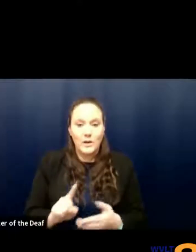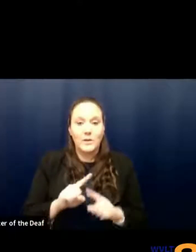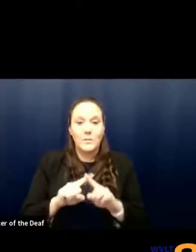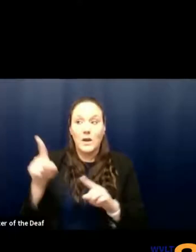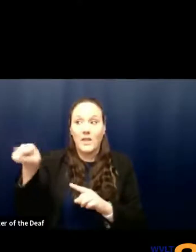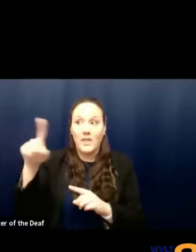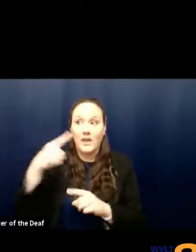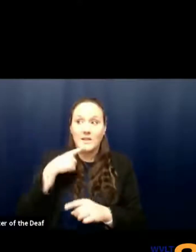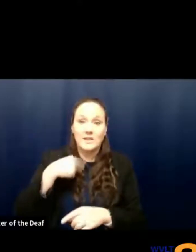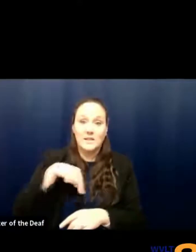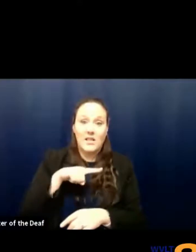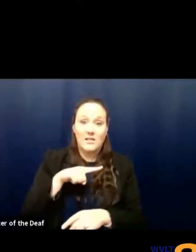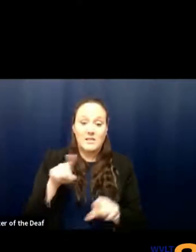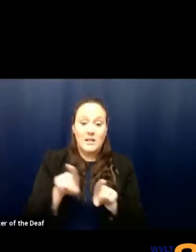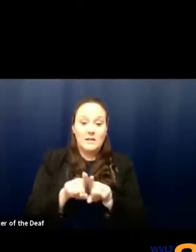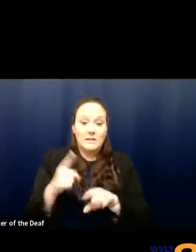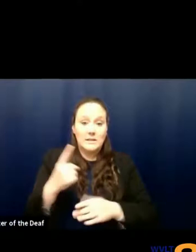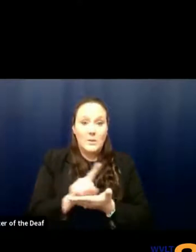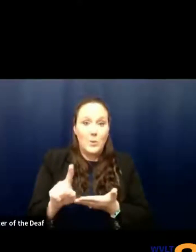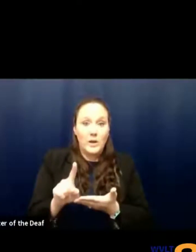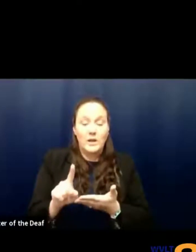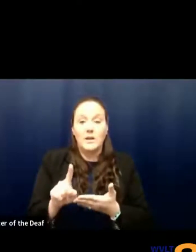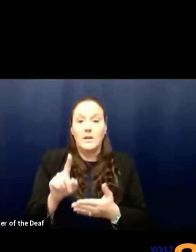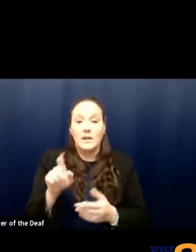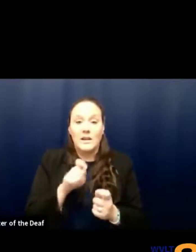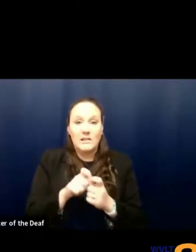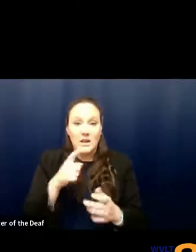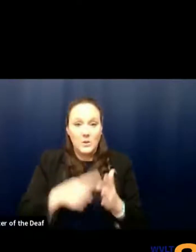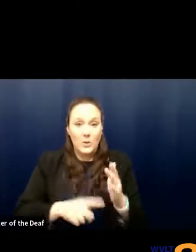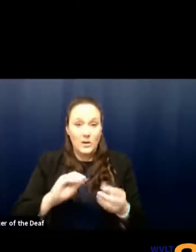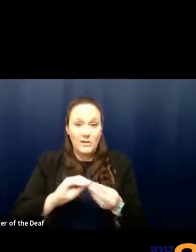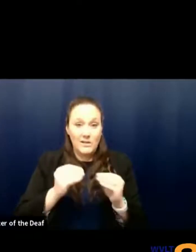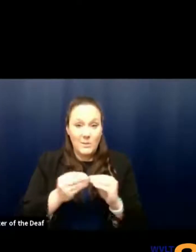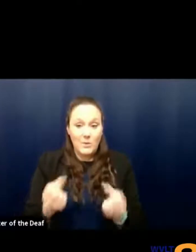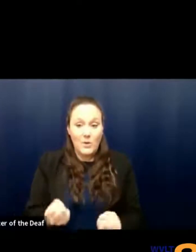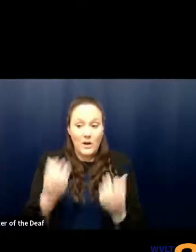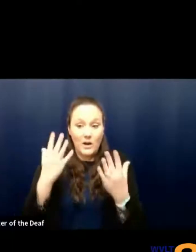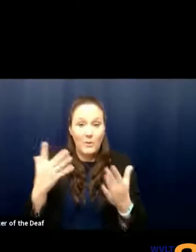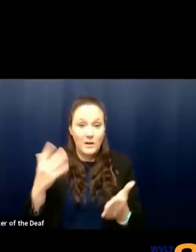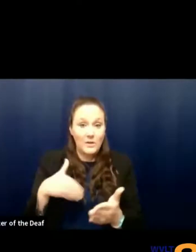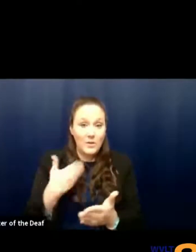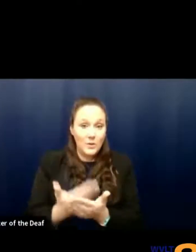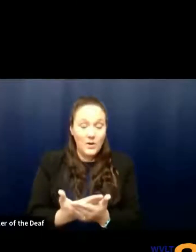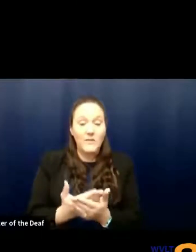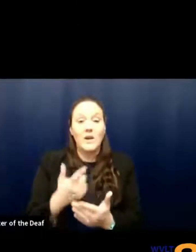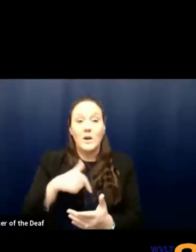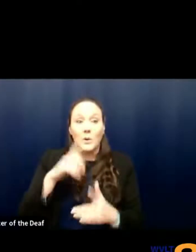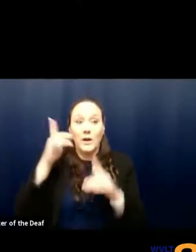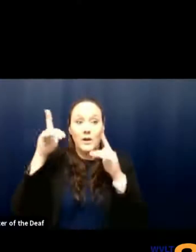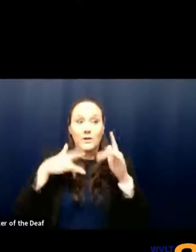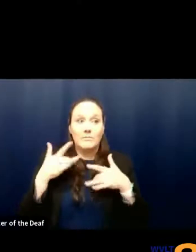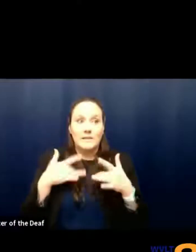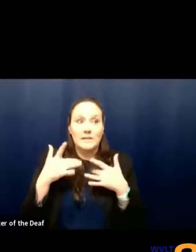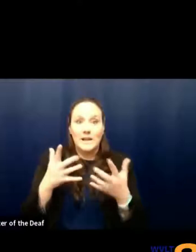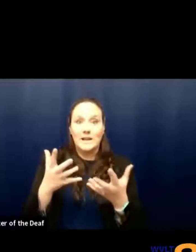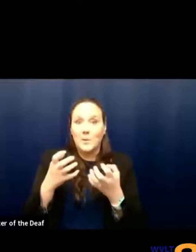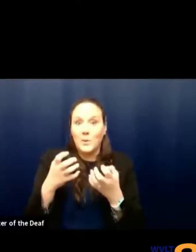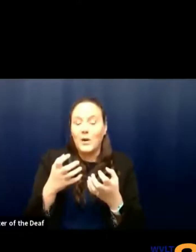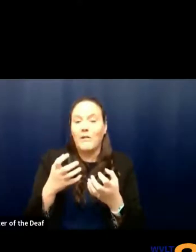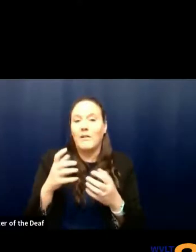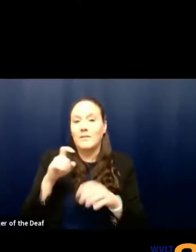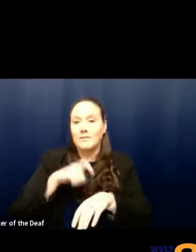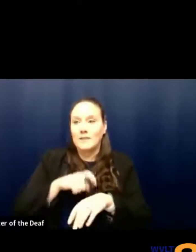or at the end of the week before exactly what that number is. So we're very much looking forward to a time when we can plan well out in advance for the